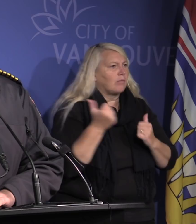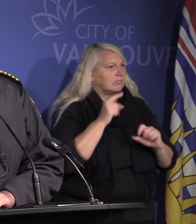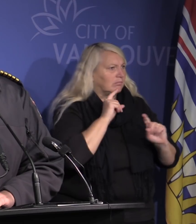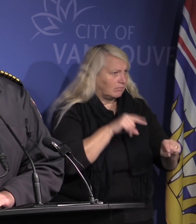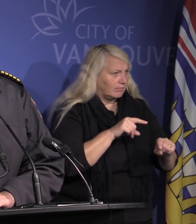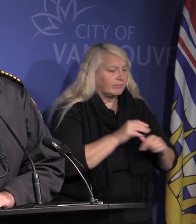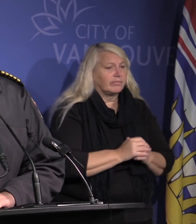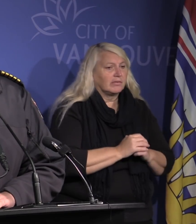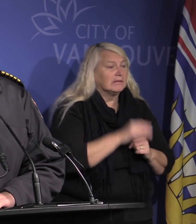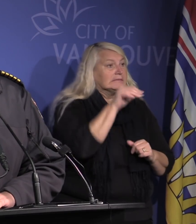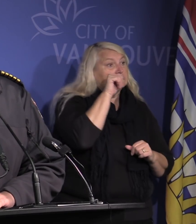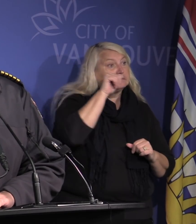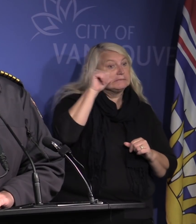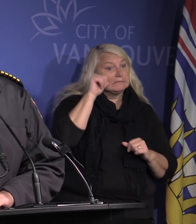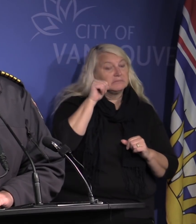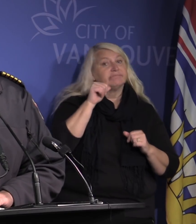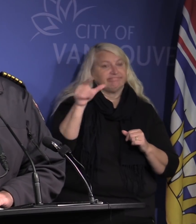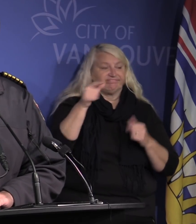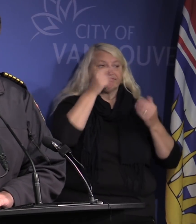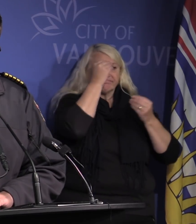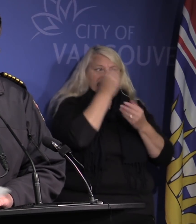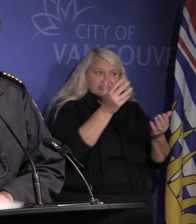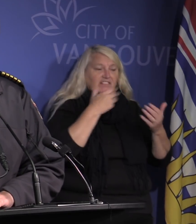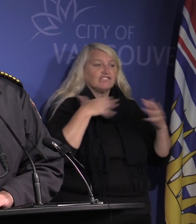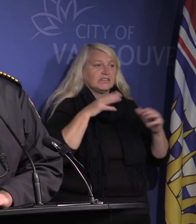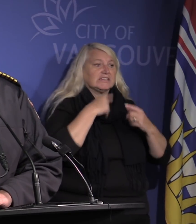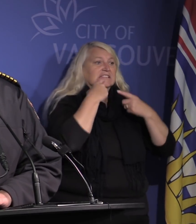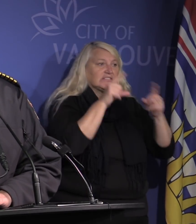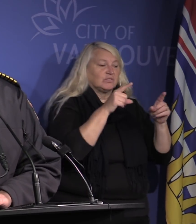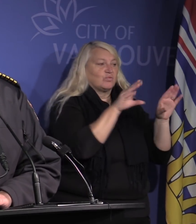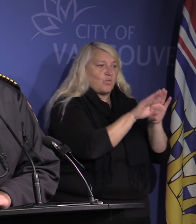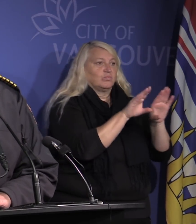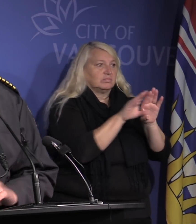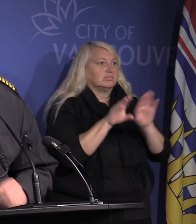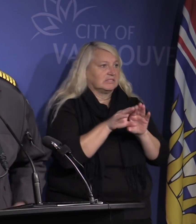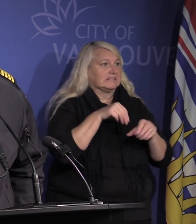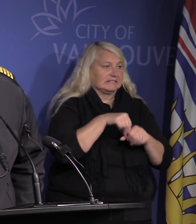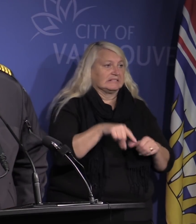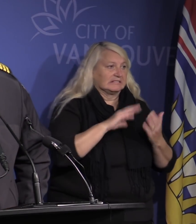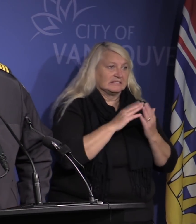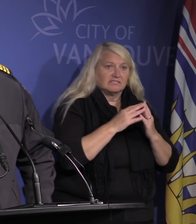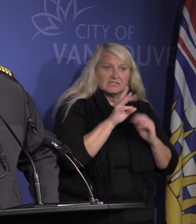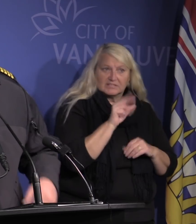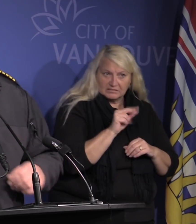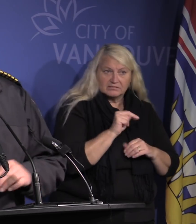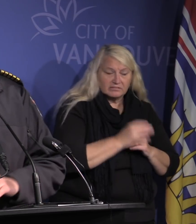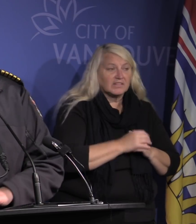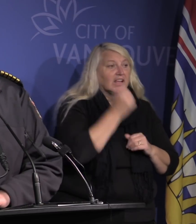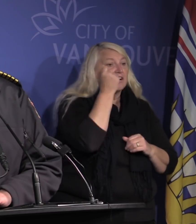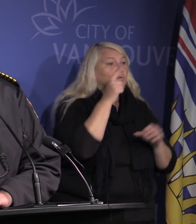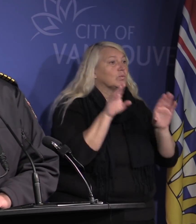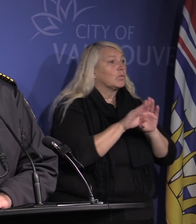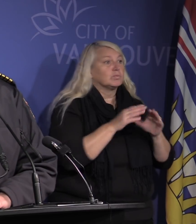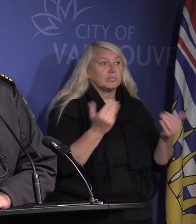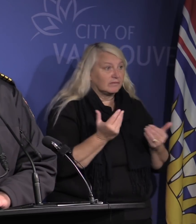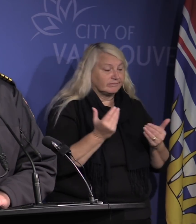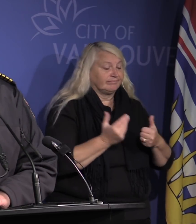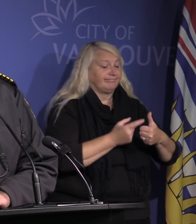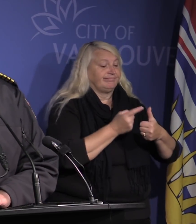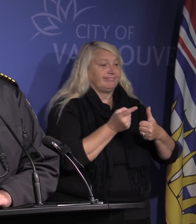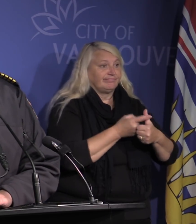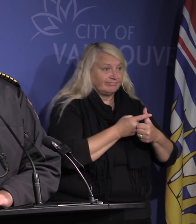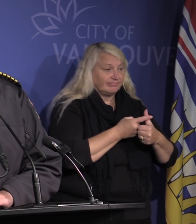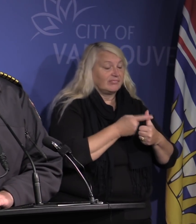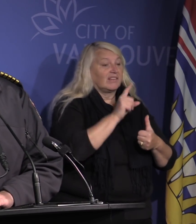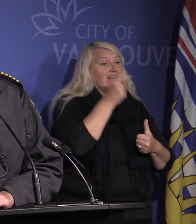Yesterday, we announced additional closures and service impacts in the City of Vancouver. These include